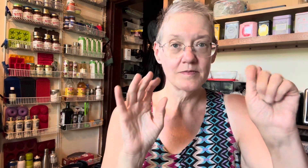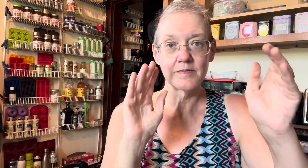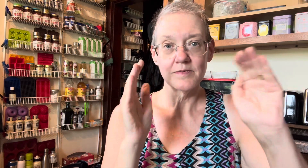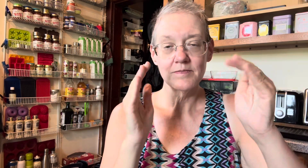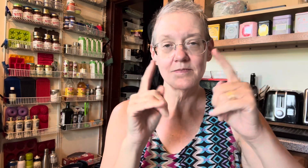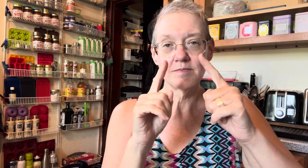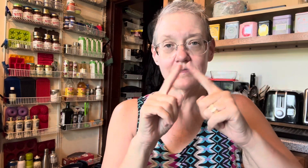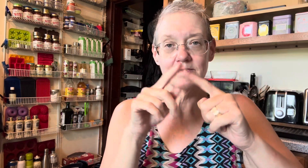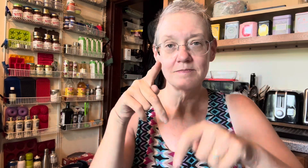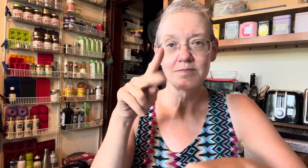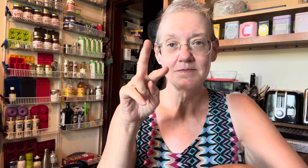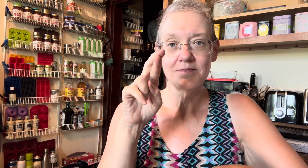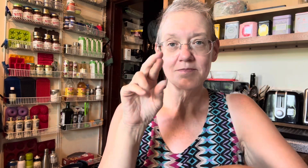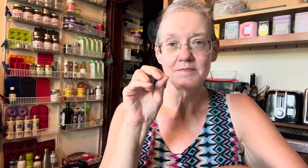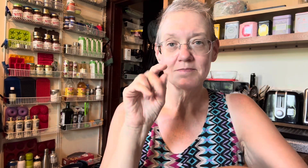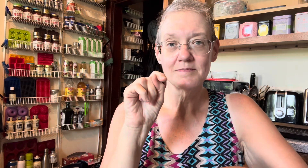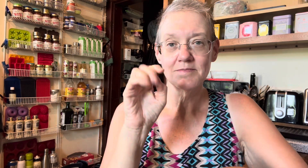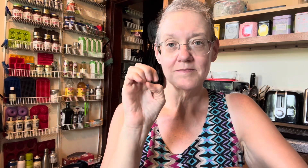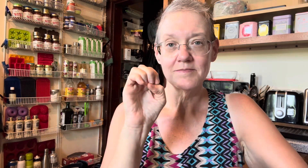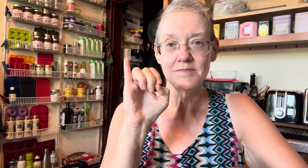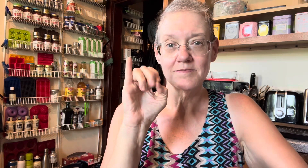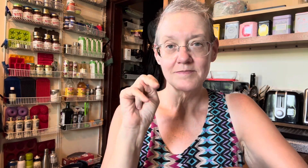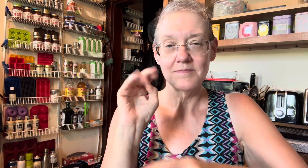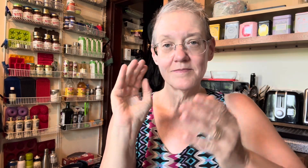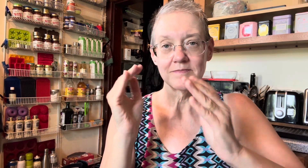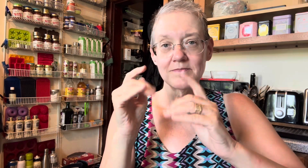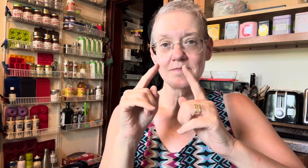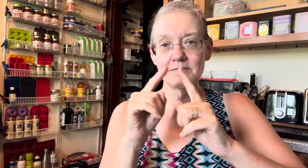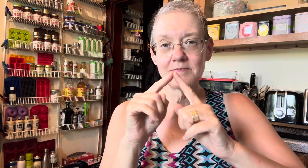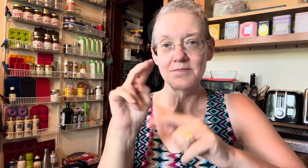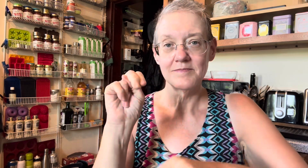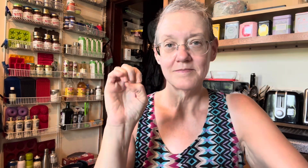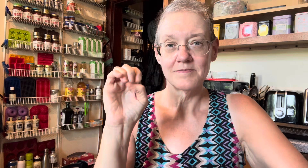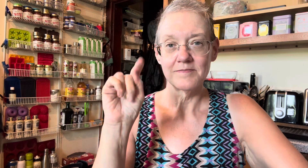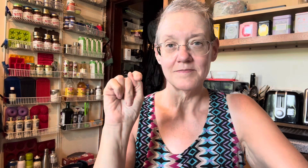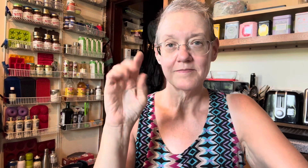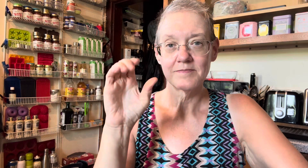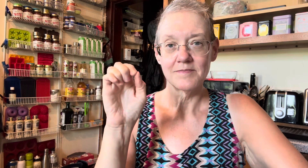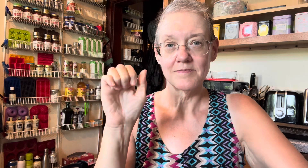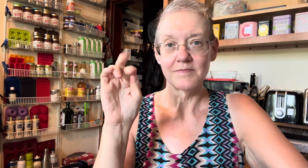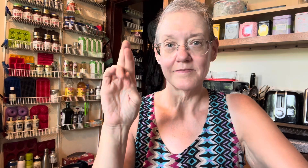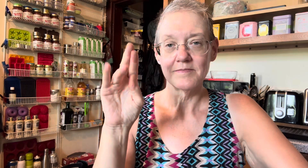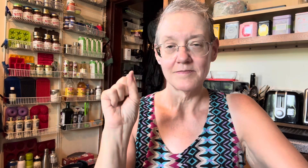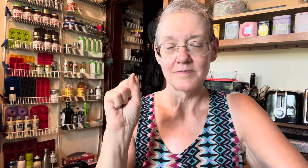fat compared to protein compared to net carbs.